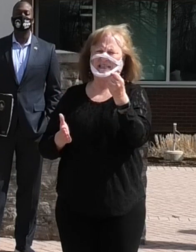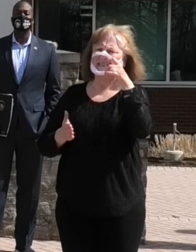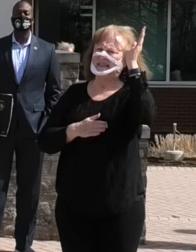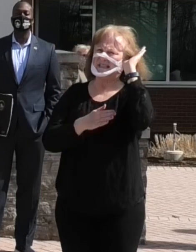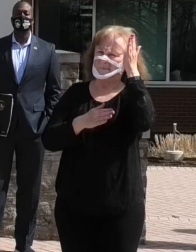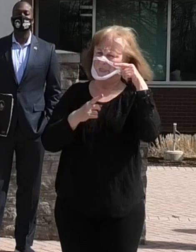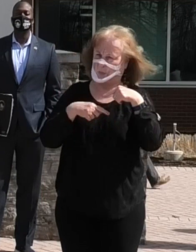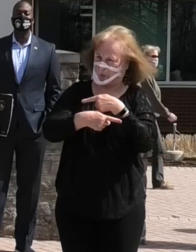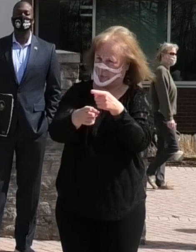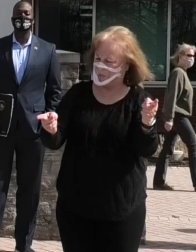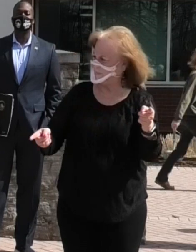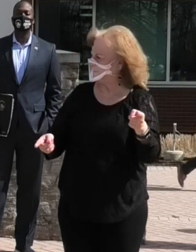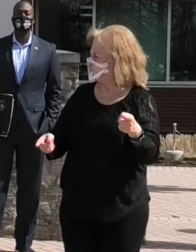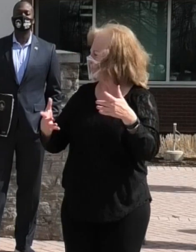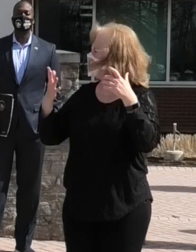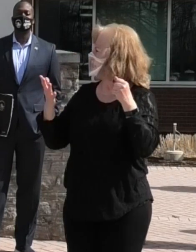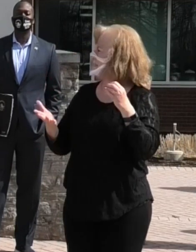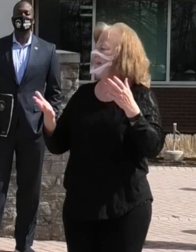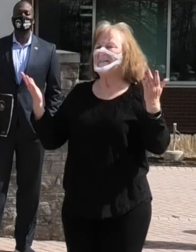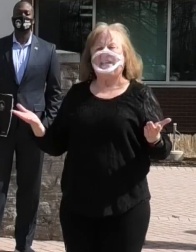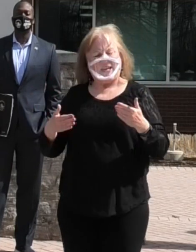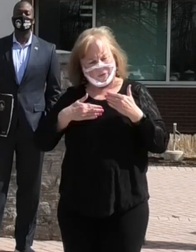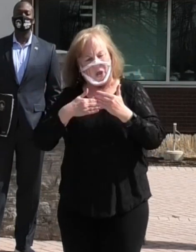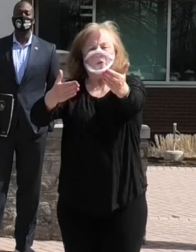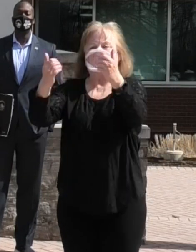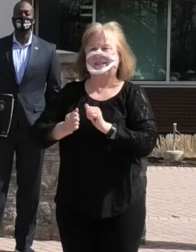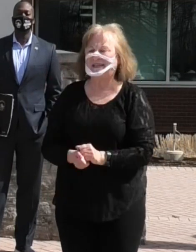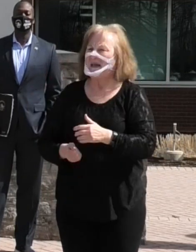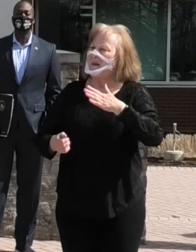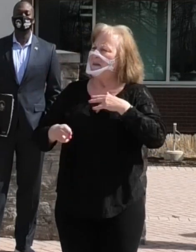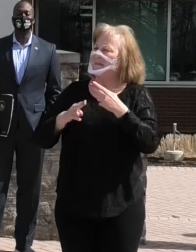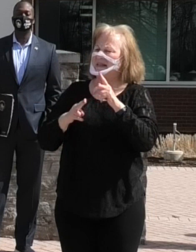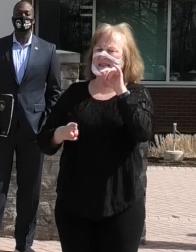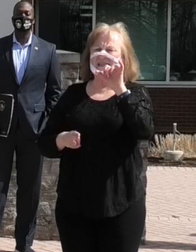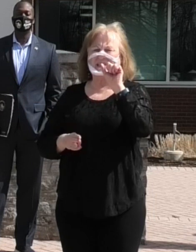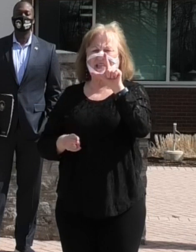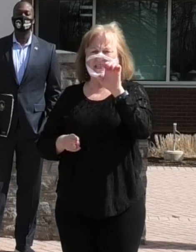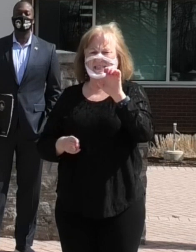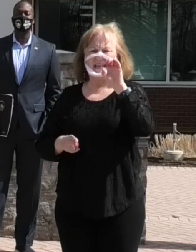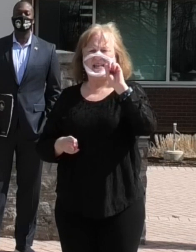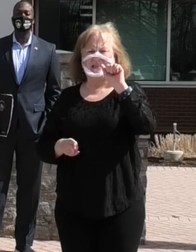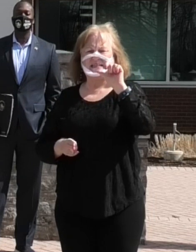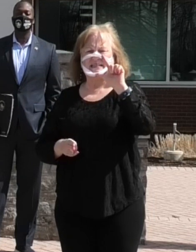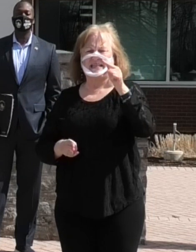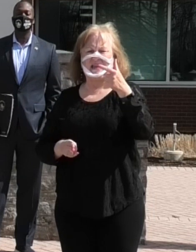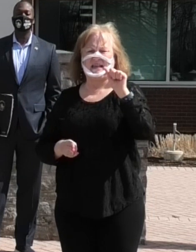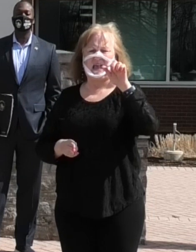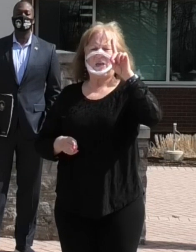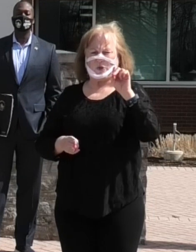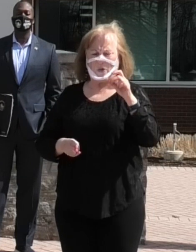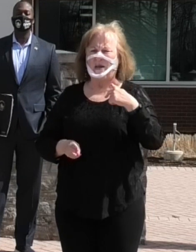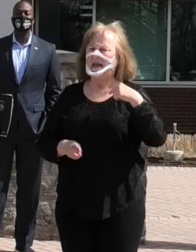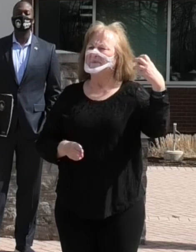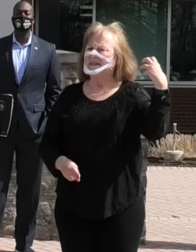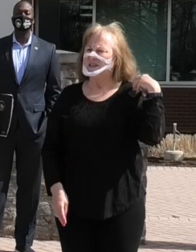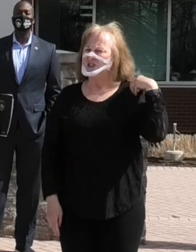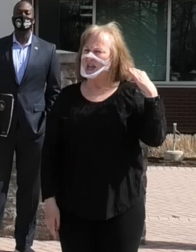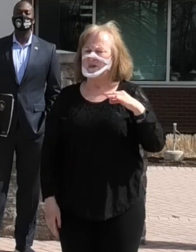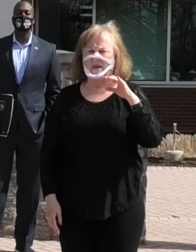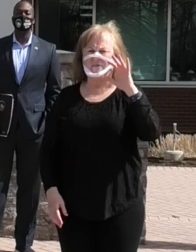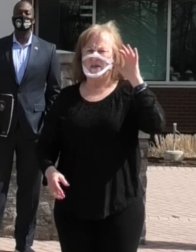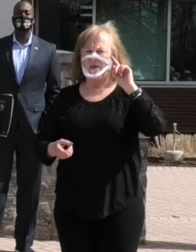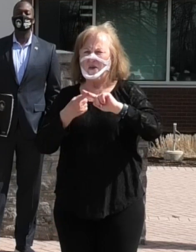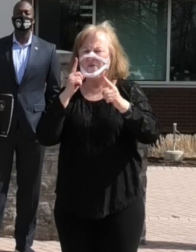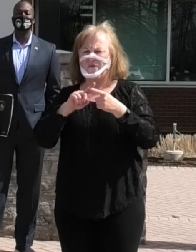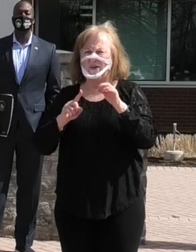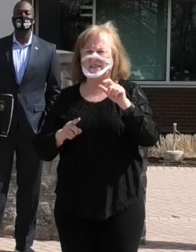all. So here it goes. My name is Leslie Salgado. I'm the chair of